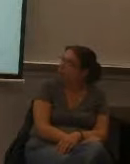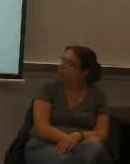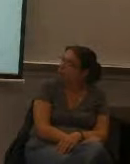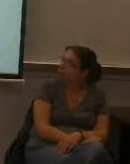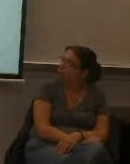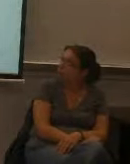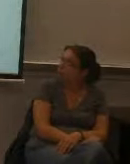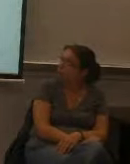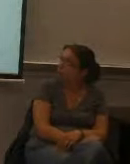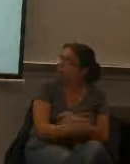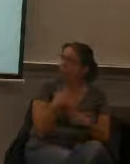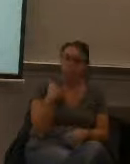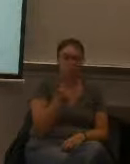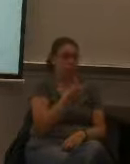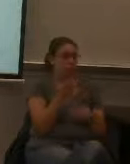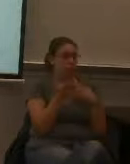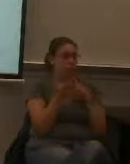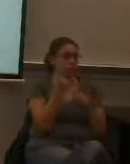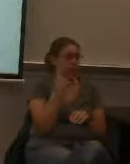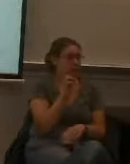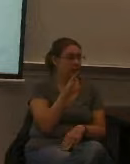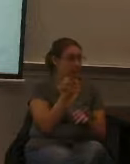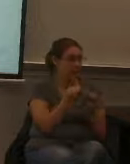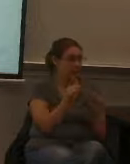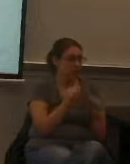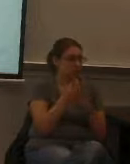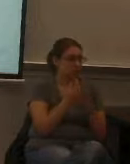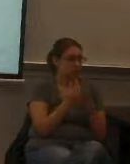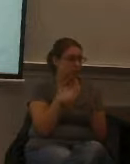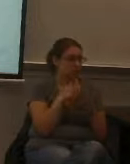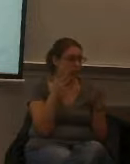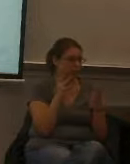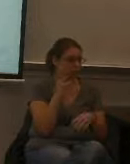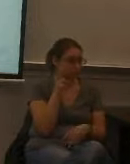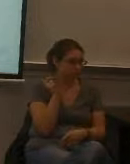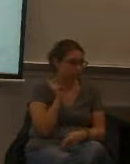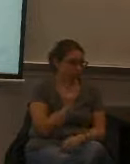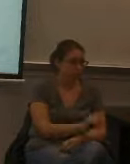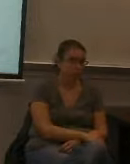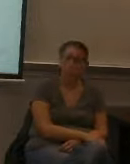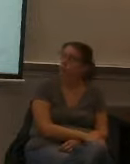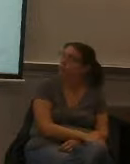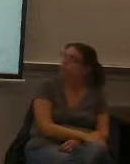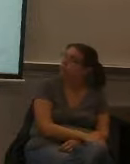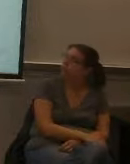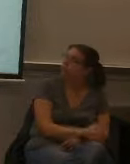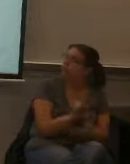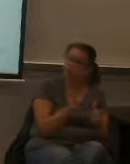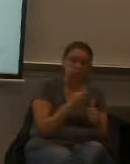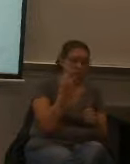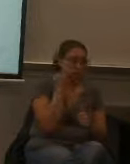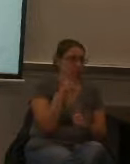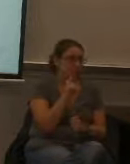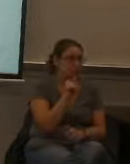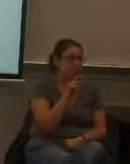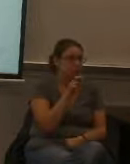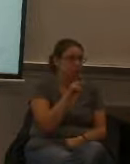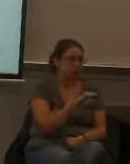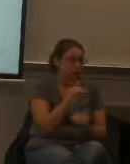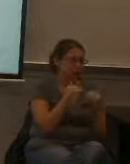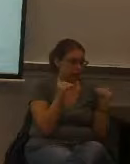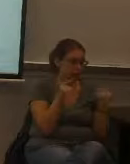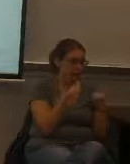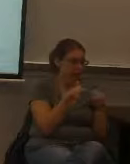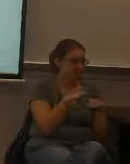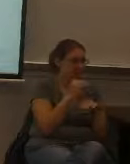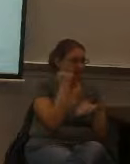So there's a couple of approaches to ecosystems, some of which we've already seen. The first idea is trophic levels, and that's dependent